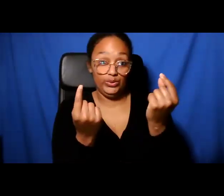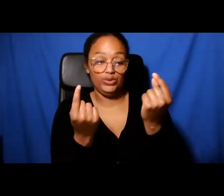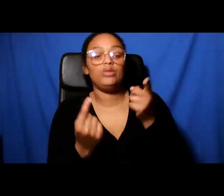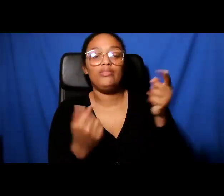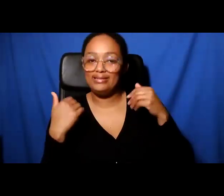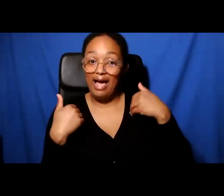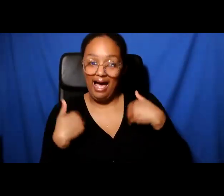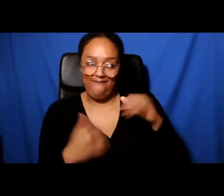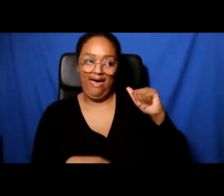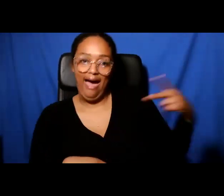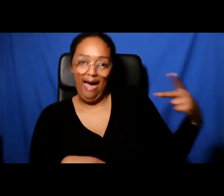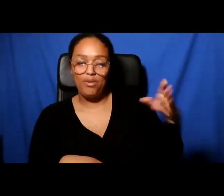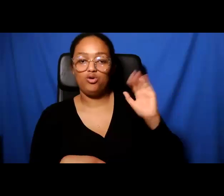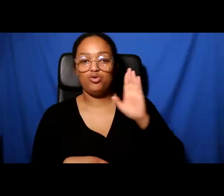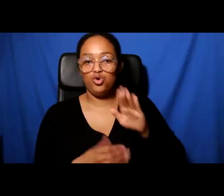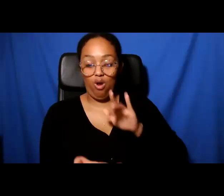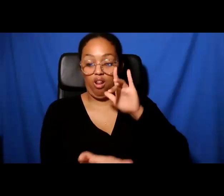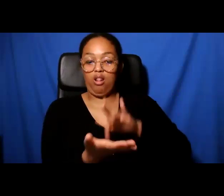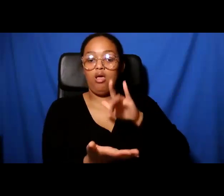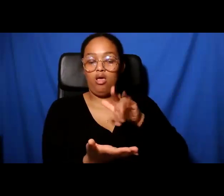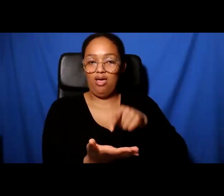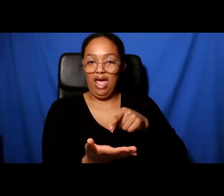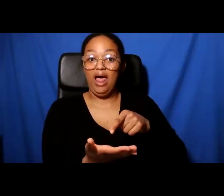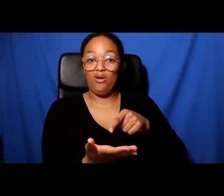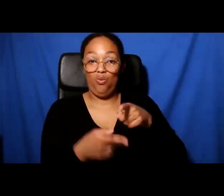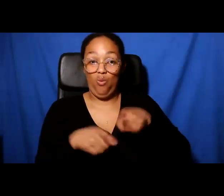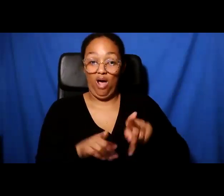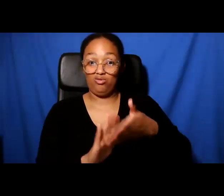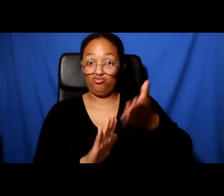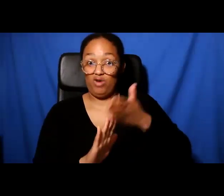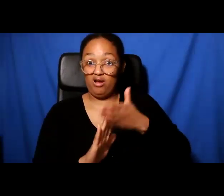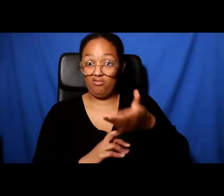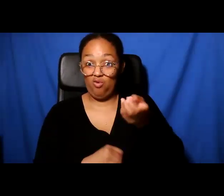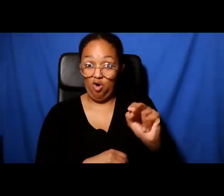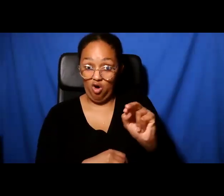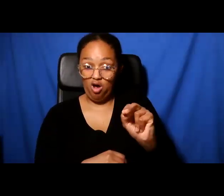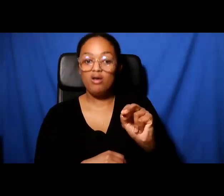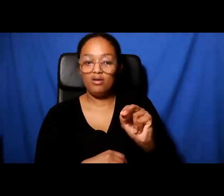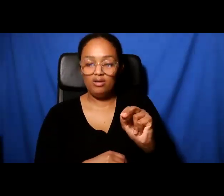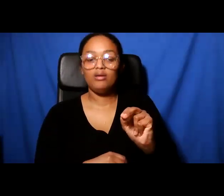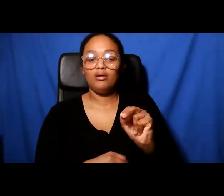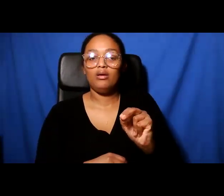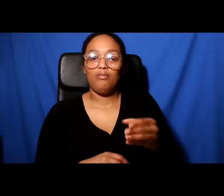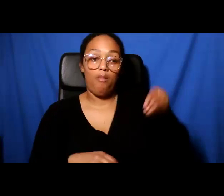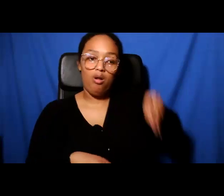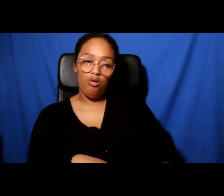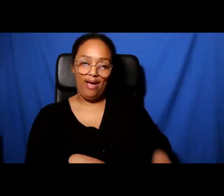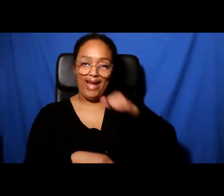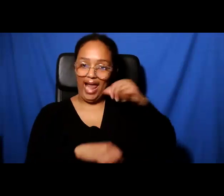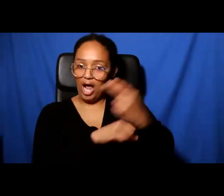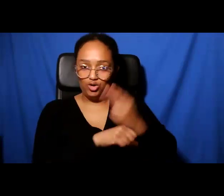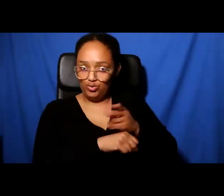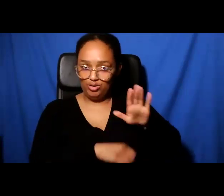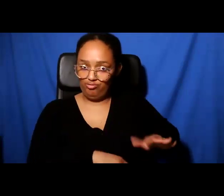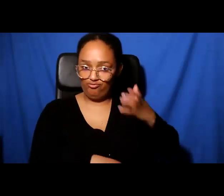and every minute that the phone was in use, you would accrue these points. And then those points could